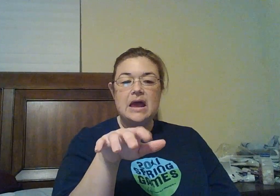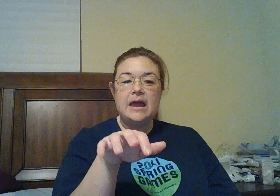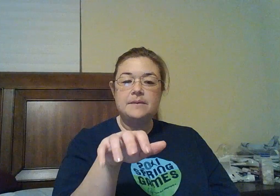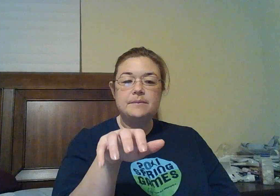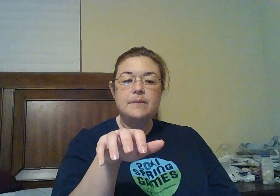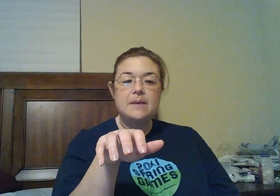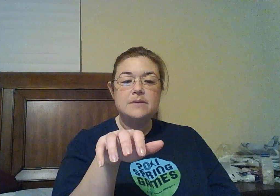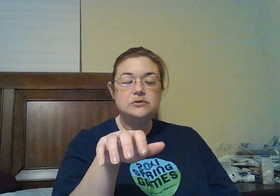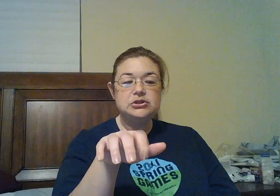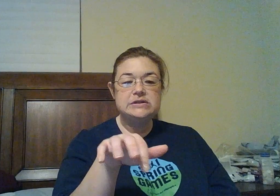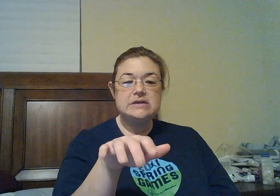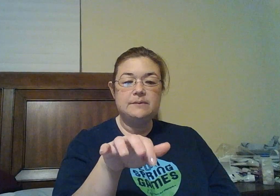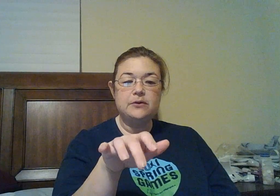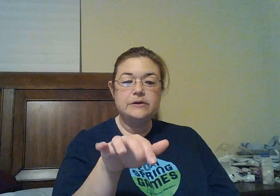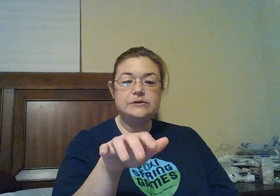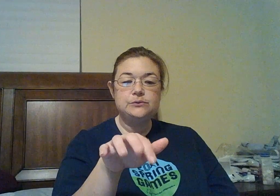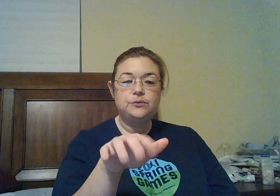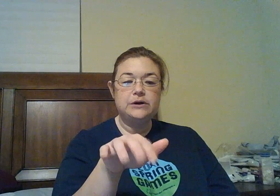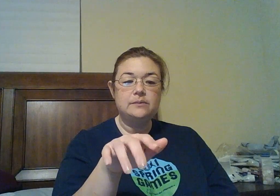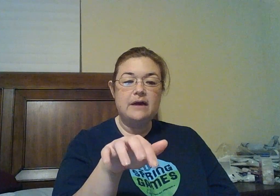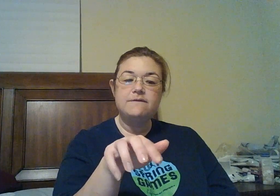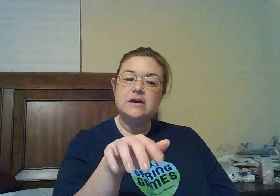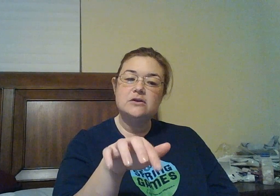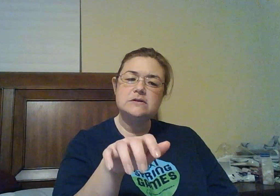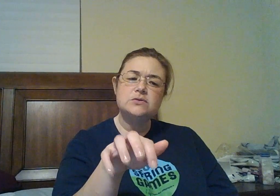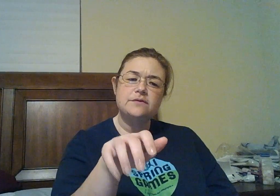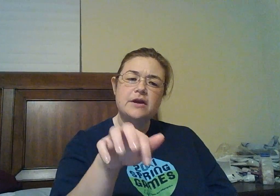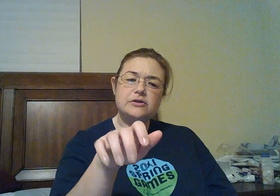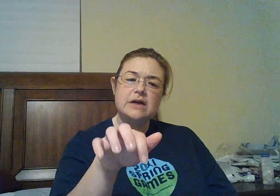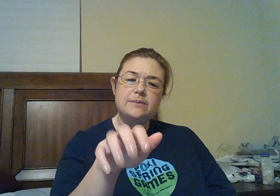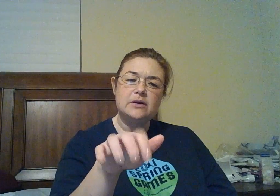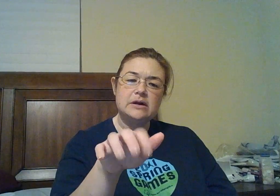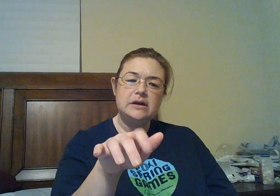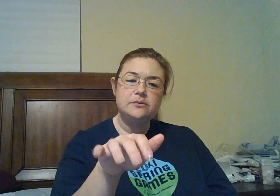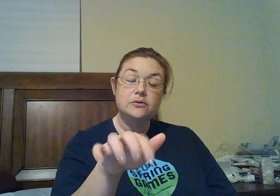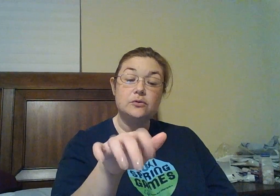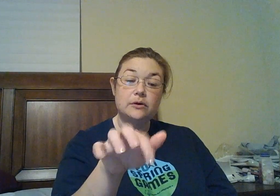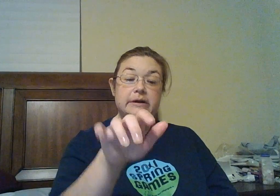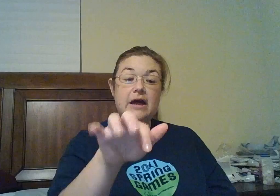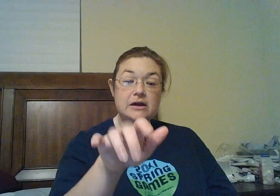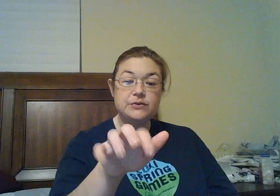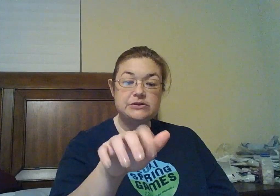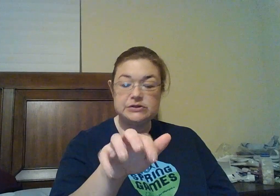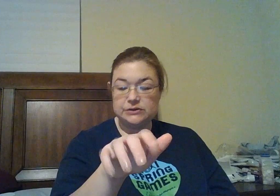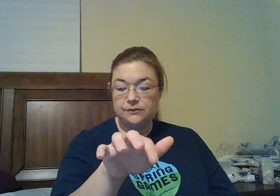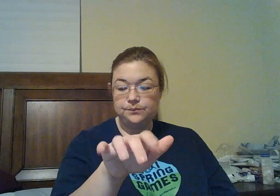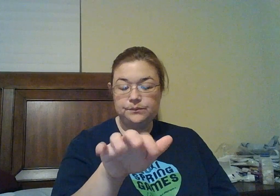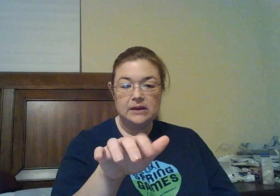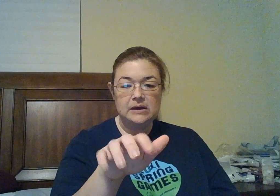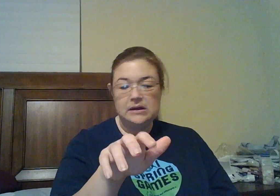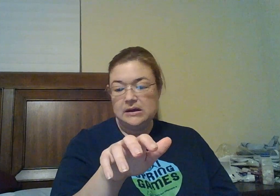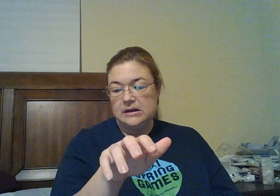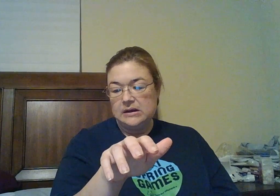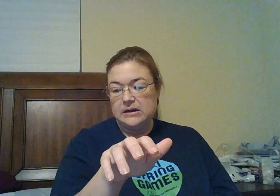And my motion is that I'm going to wiggle my fingers, sort of like you're typing on a keyboard or on a cash register. Now,